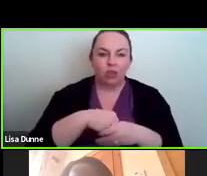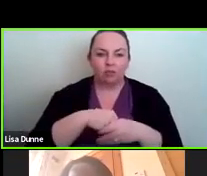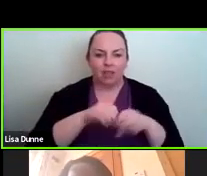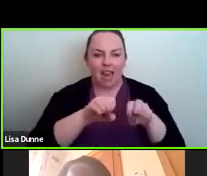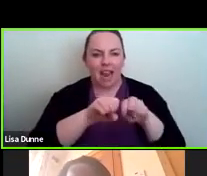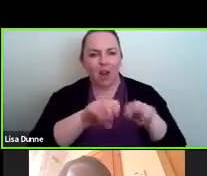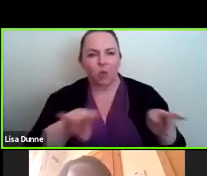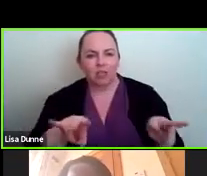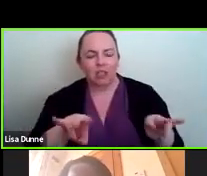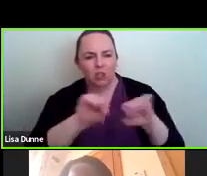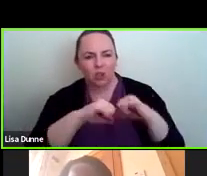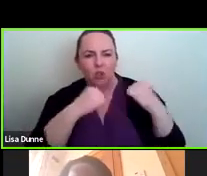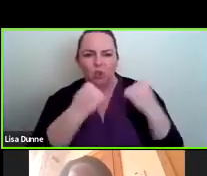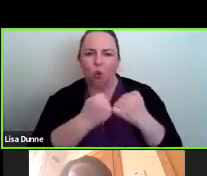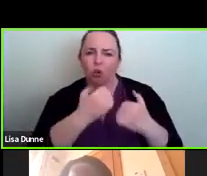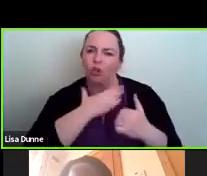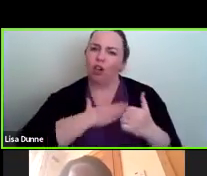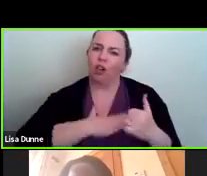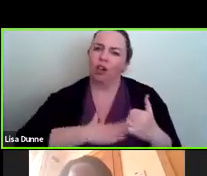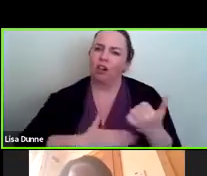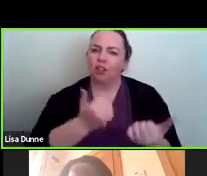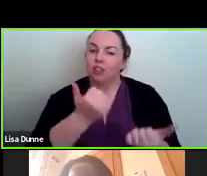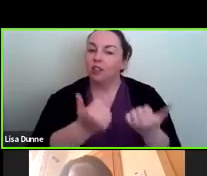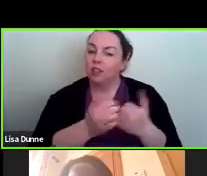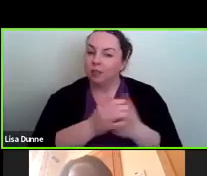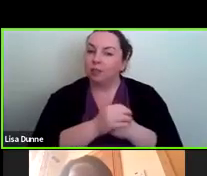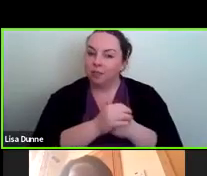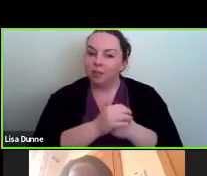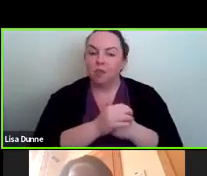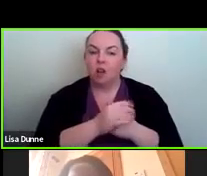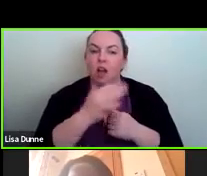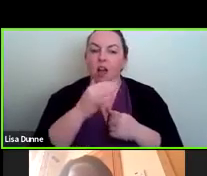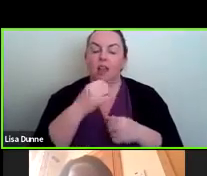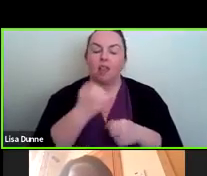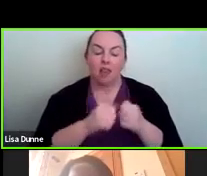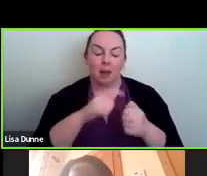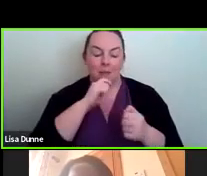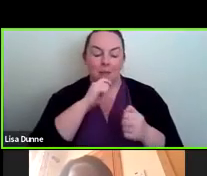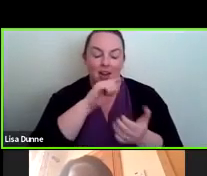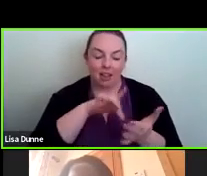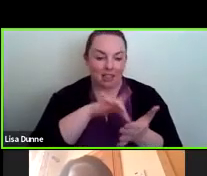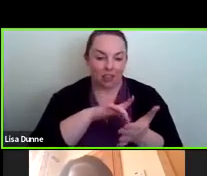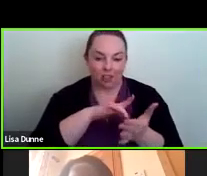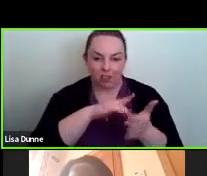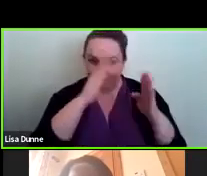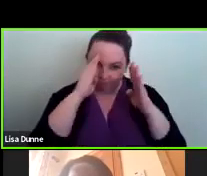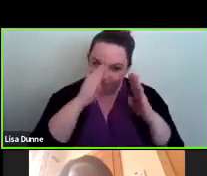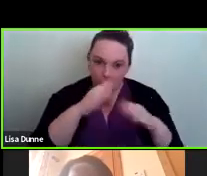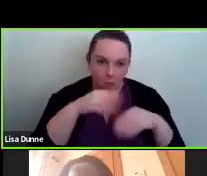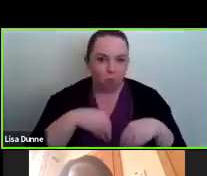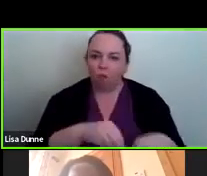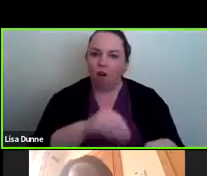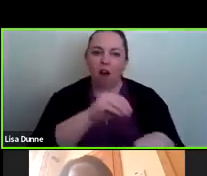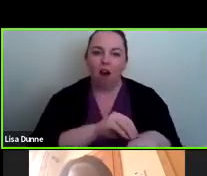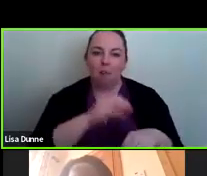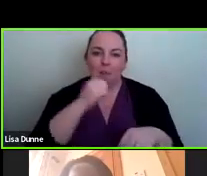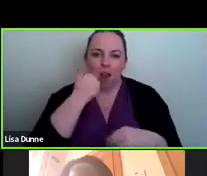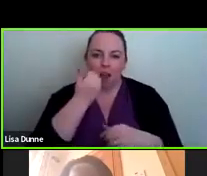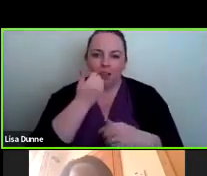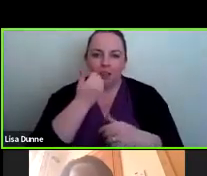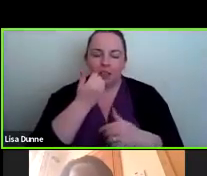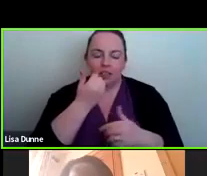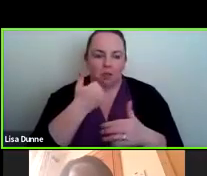principles of social justice, and from there, at its core, move forward. It's a